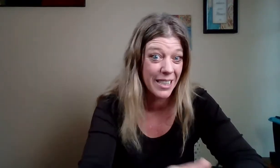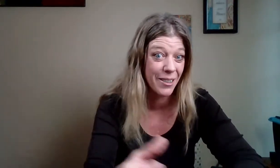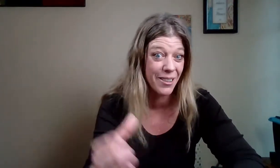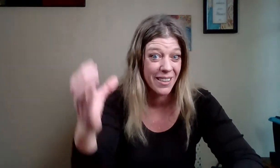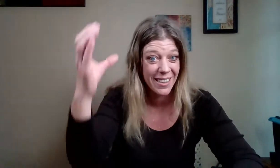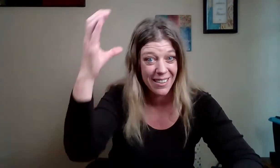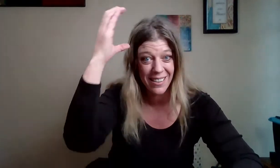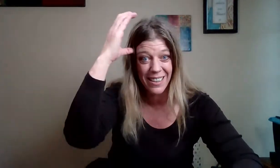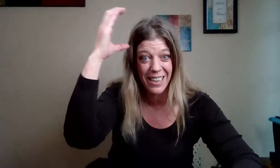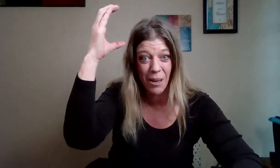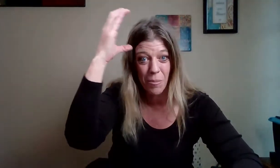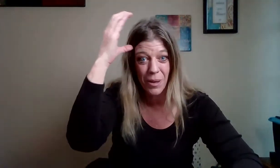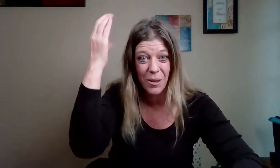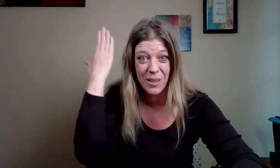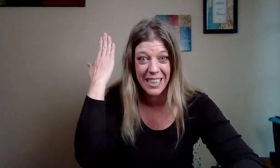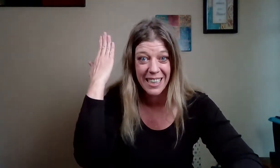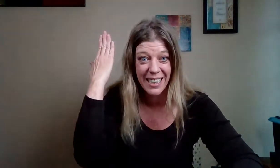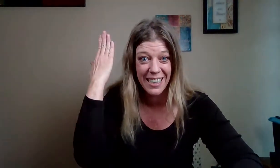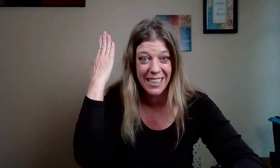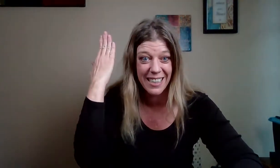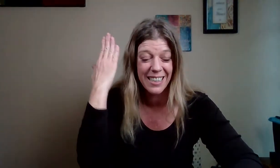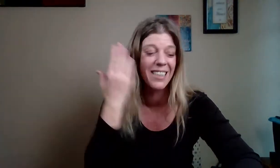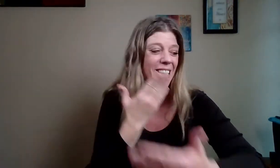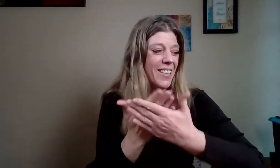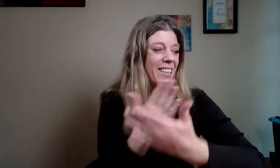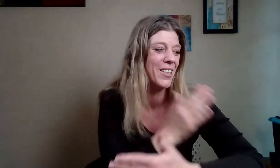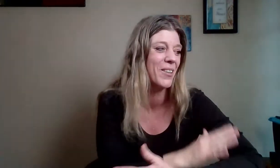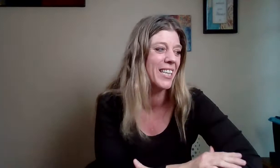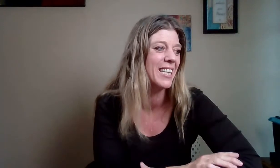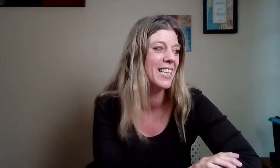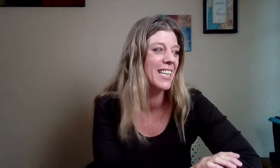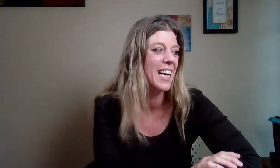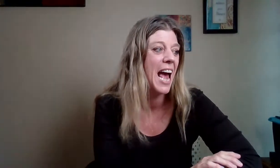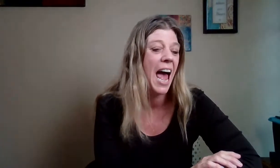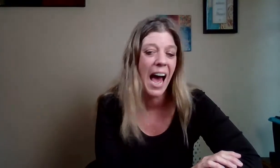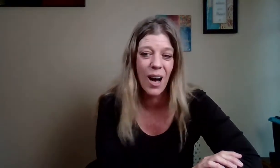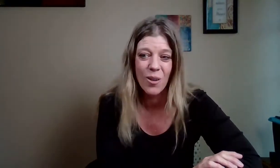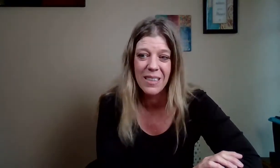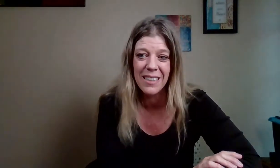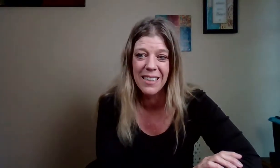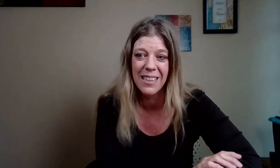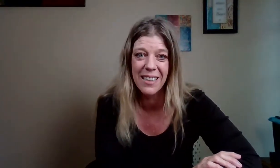Did you do this? Computed. Good. House.